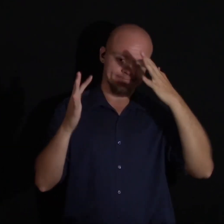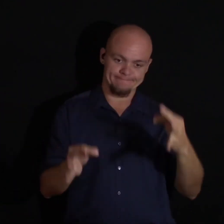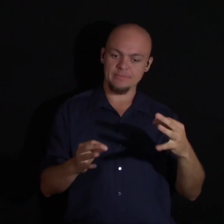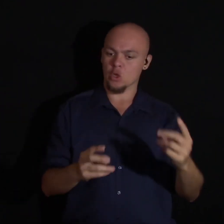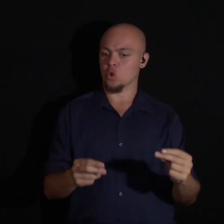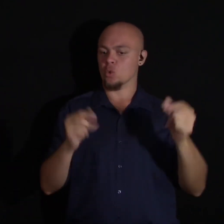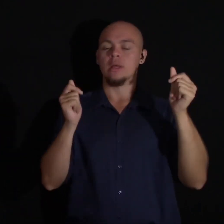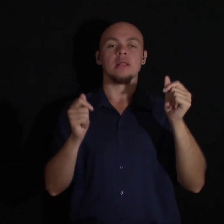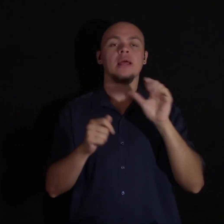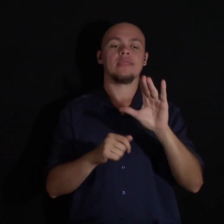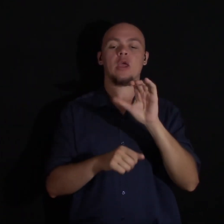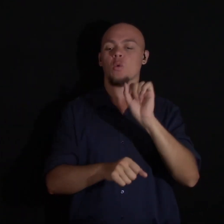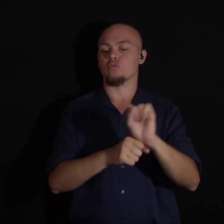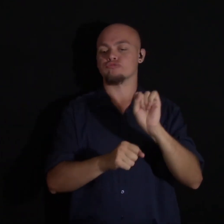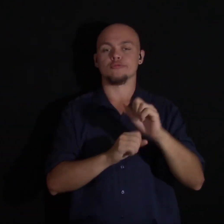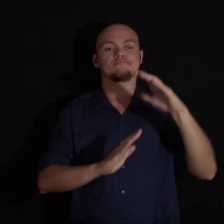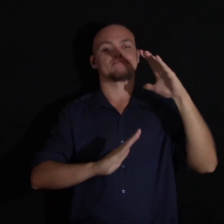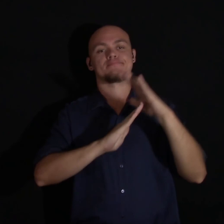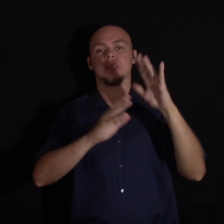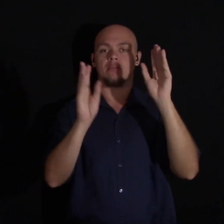greatest work into the world.